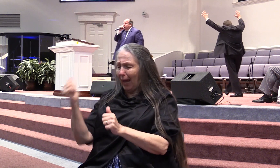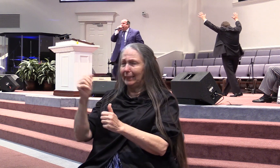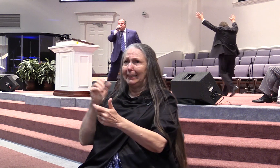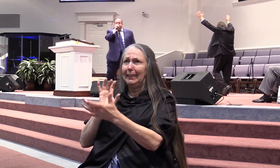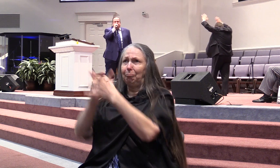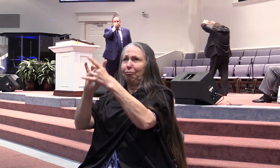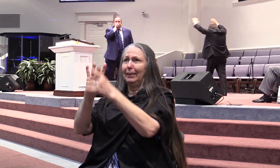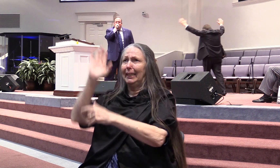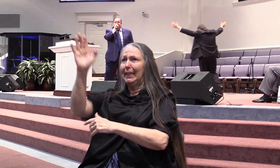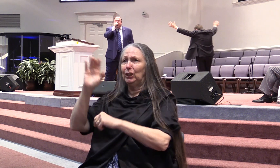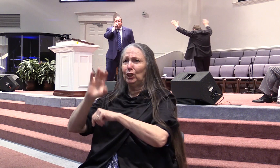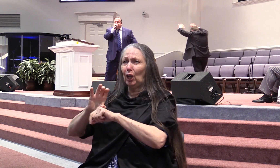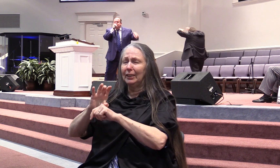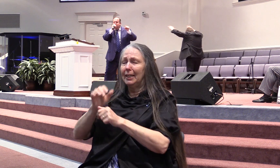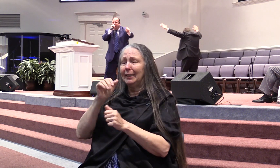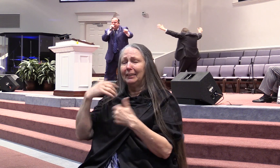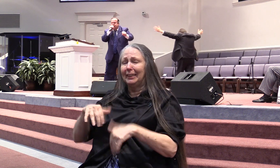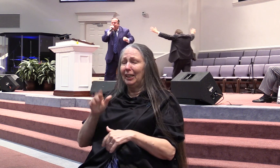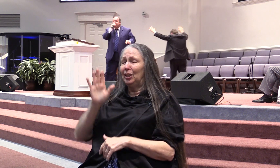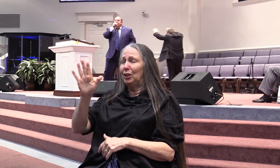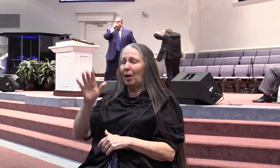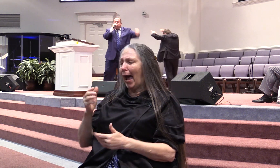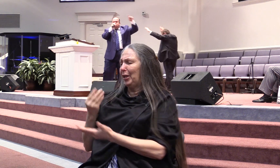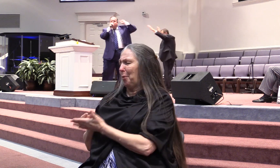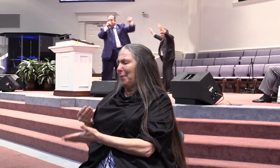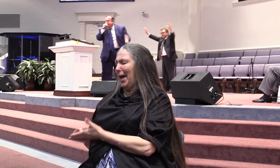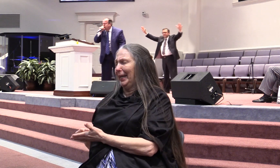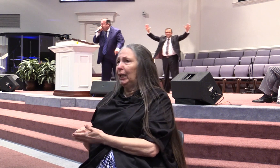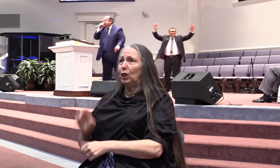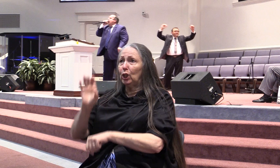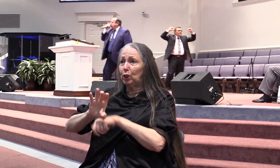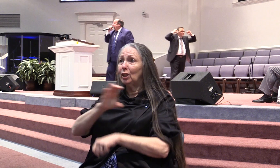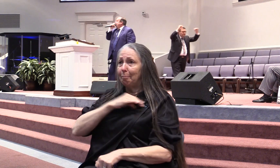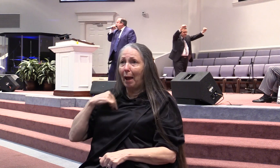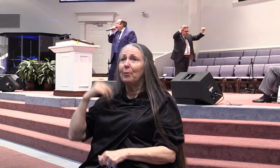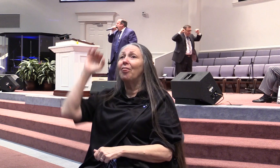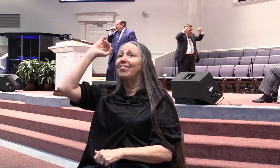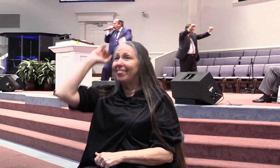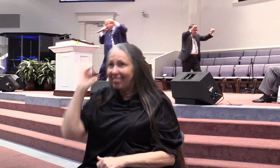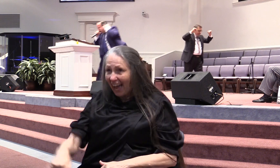The greatest blessing in your life is not your bank account, it's your church membership.